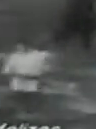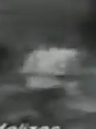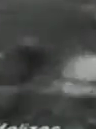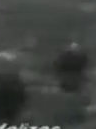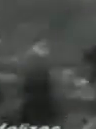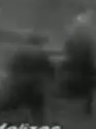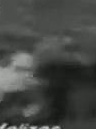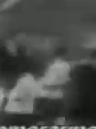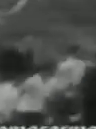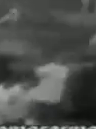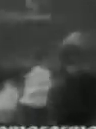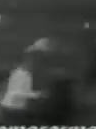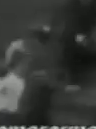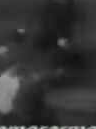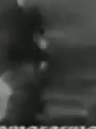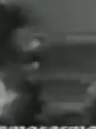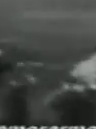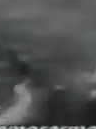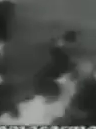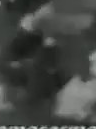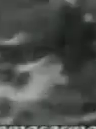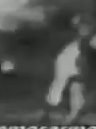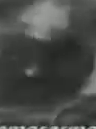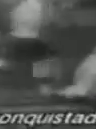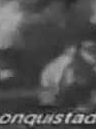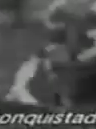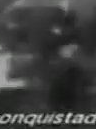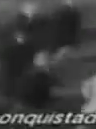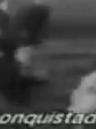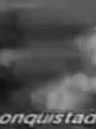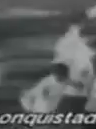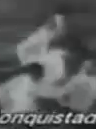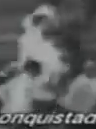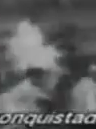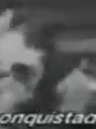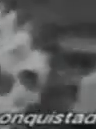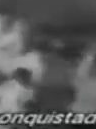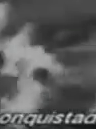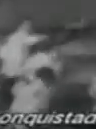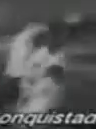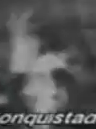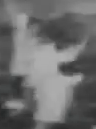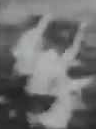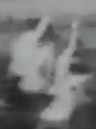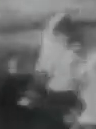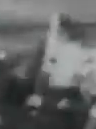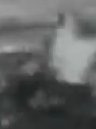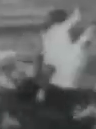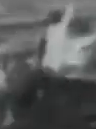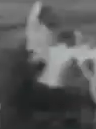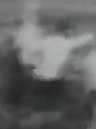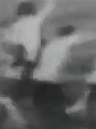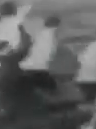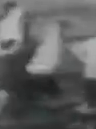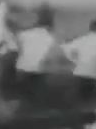We were all very happy. It was a time of great celebration because we had 2 Olympic victories,